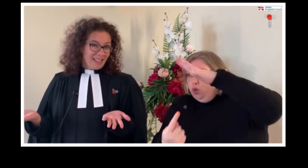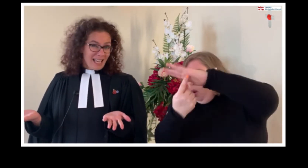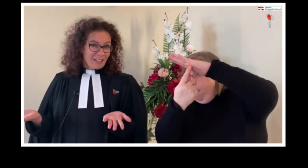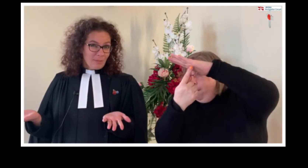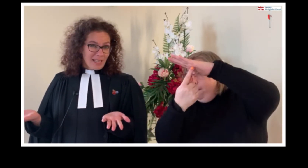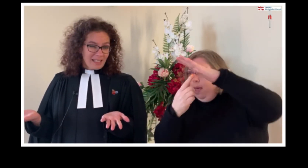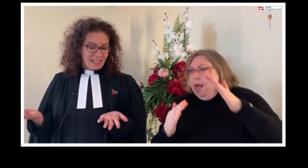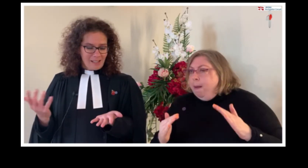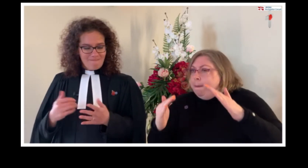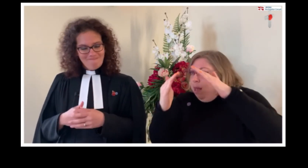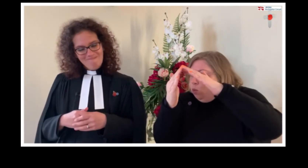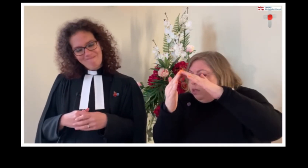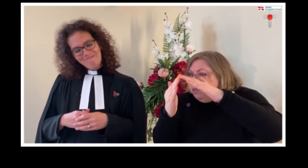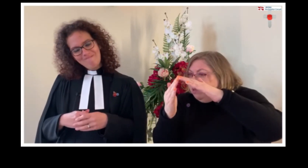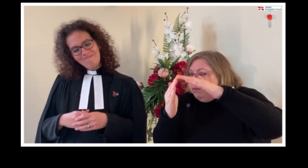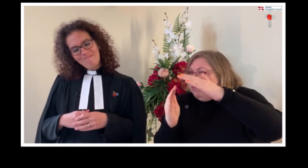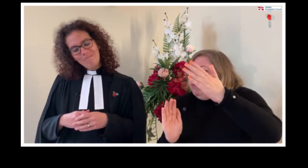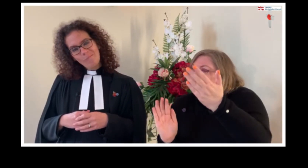Did they summit?